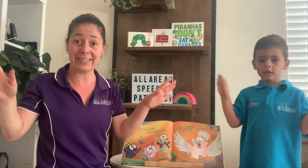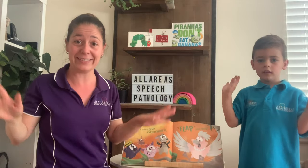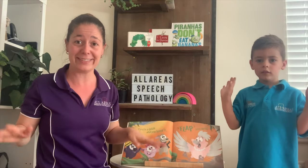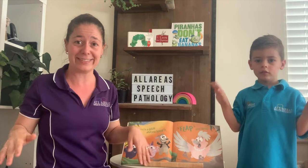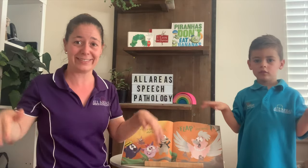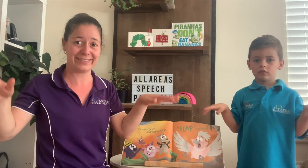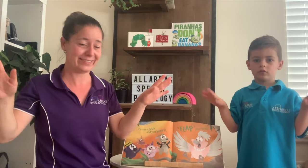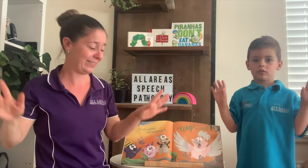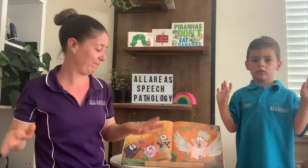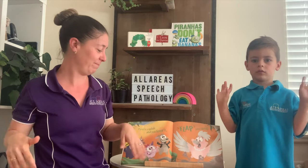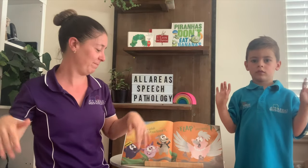wings.